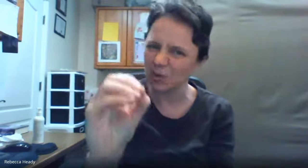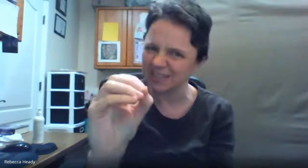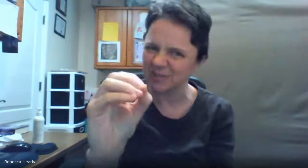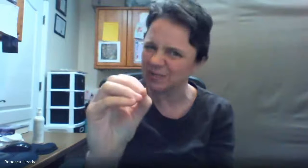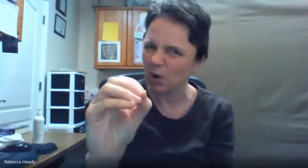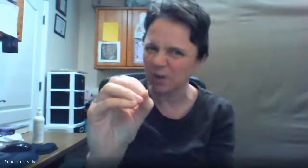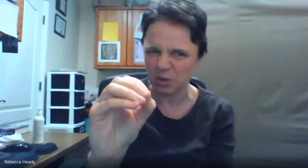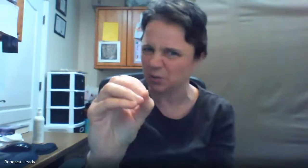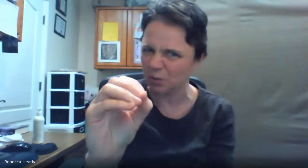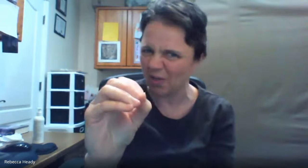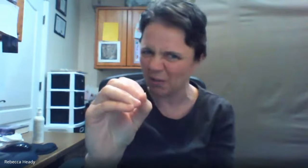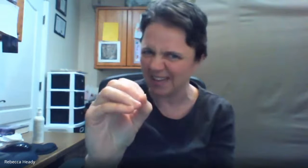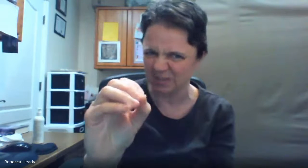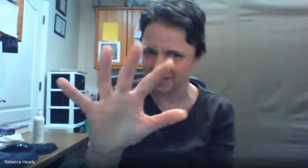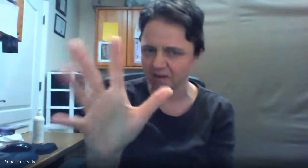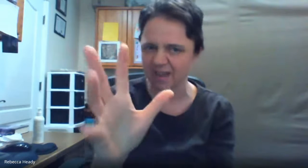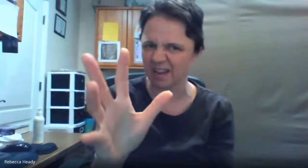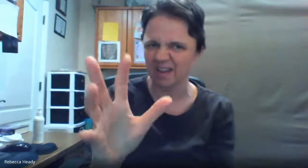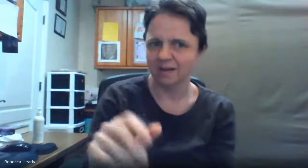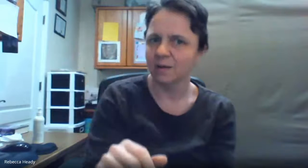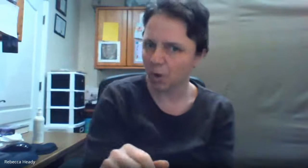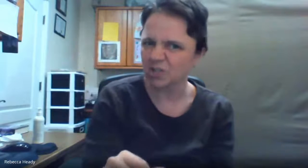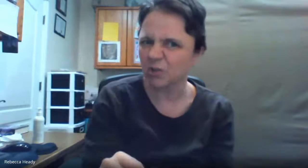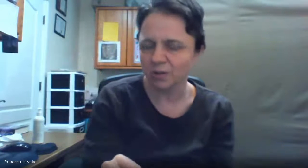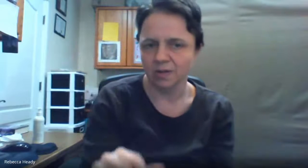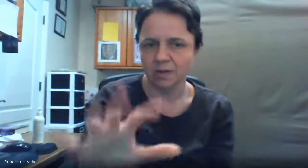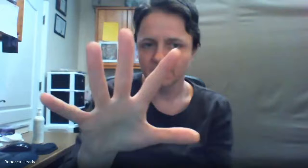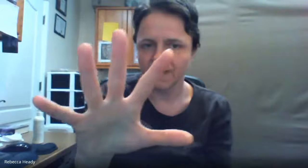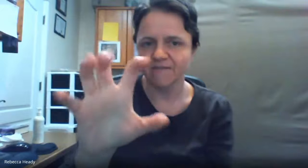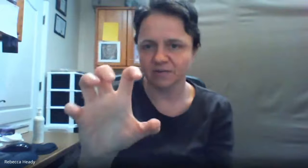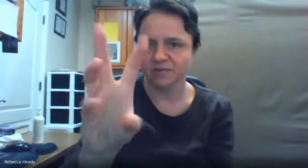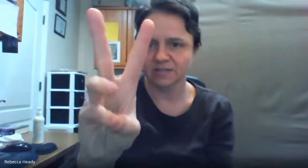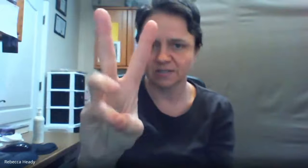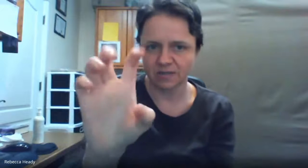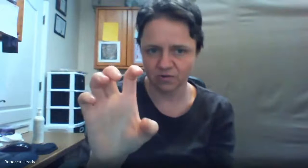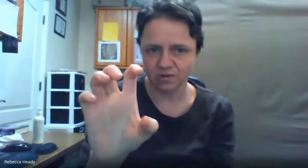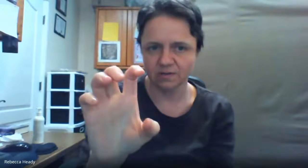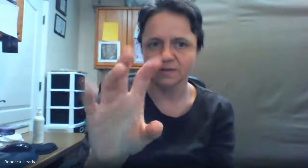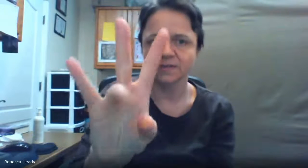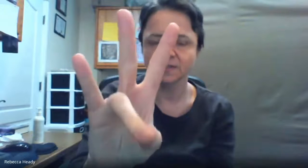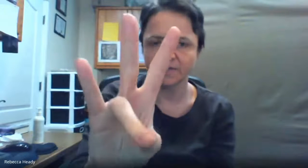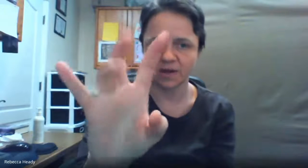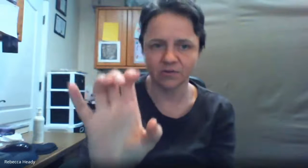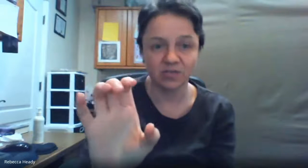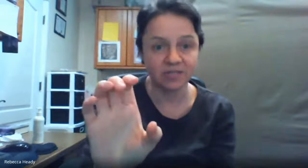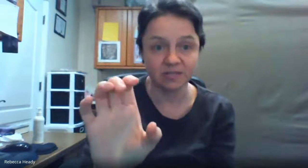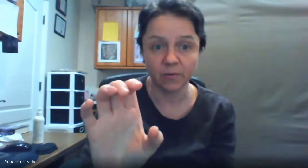closing it to a 0, but you don't do it all the way. So it's kind of like partial. 500, 600, 700. So you're basically going